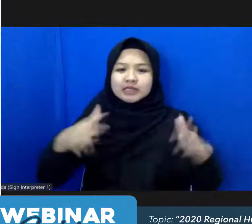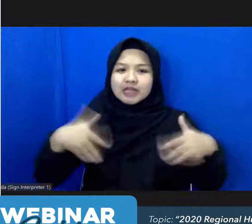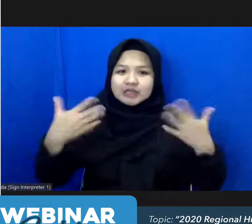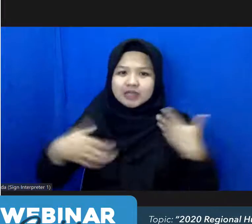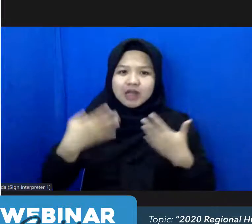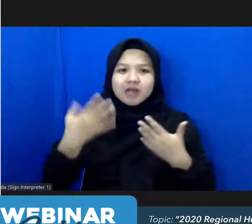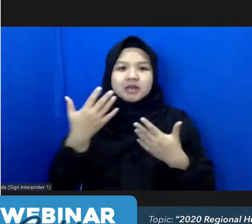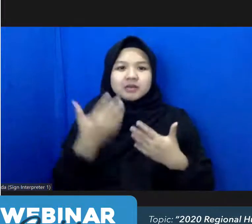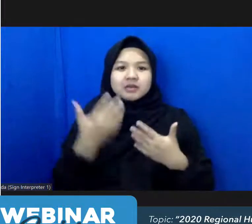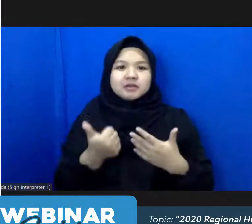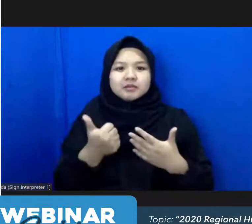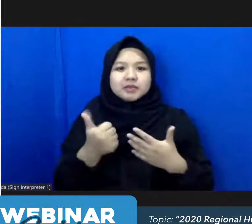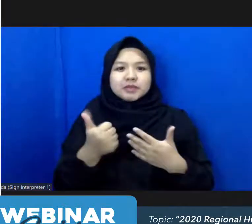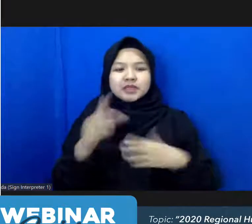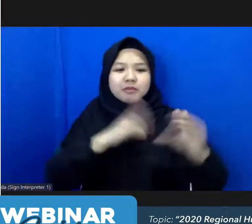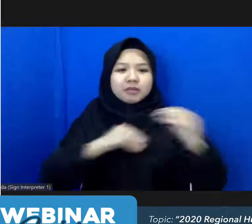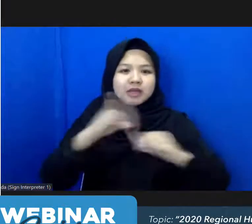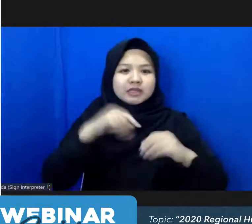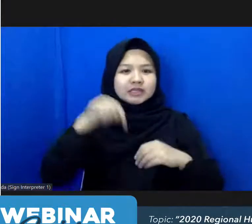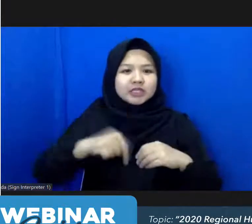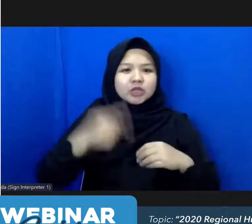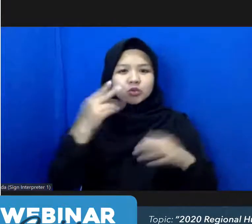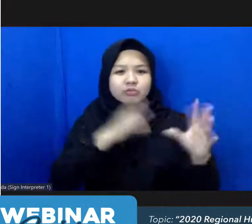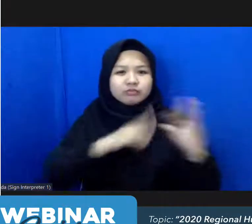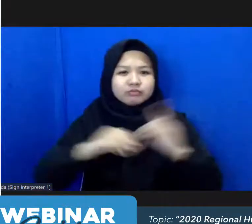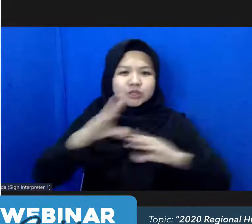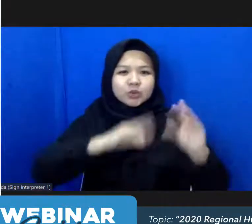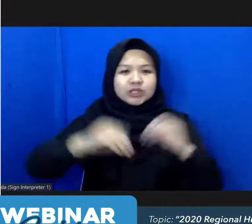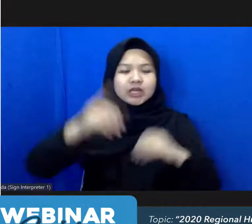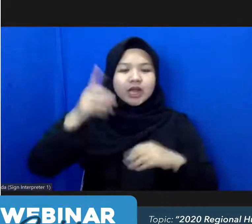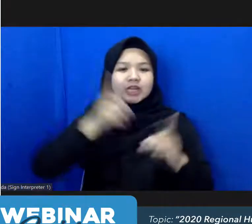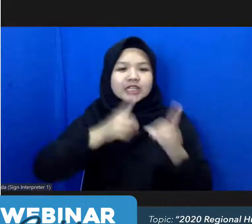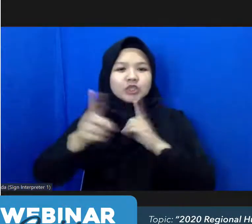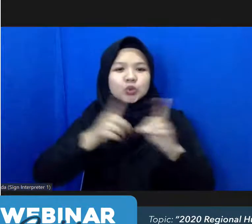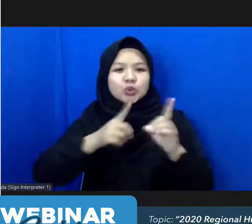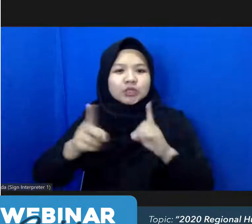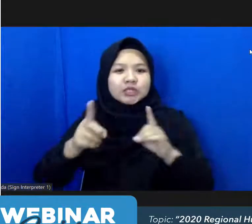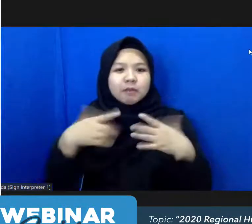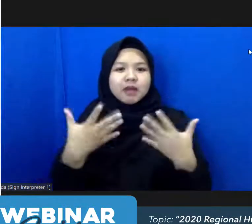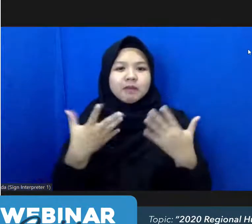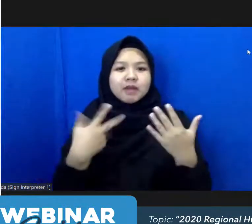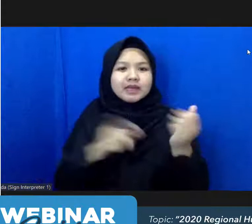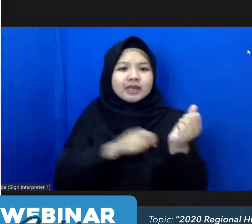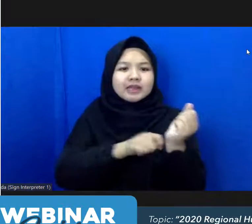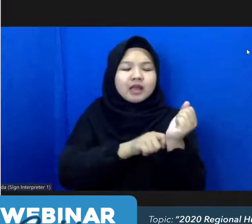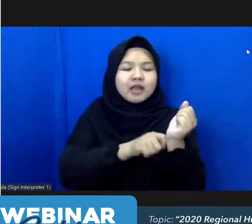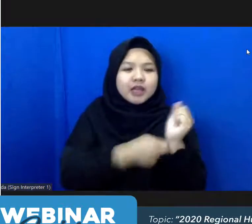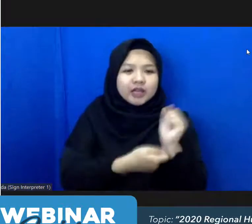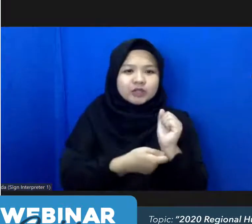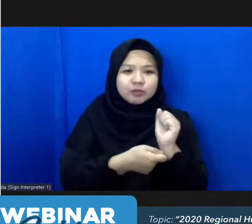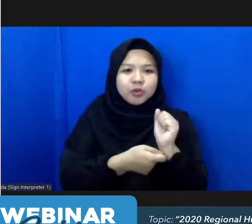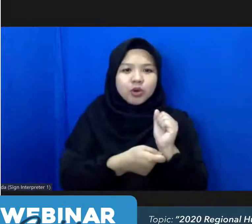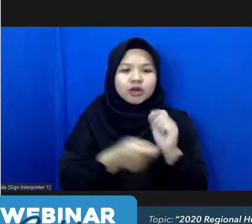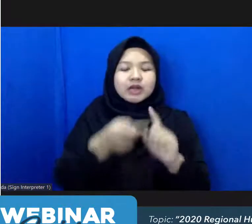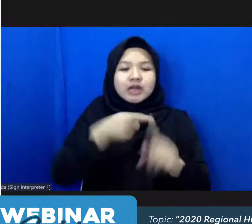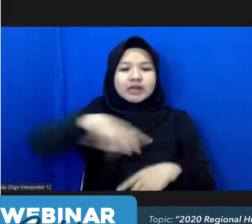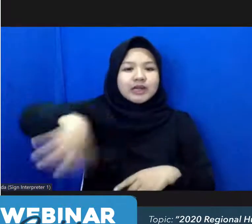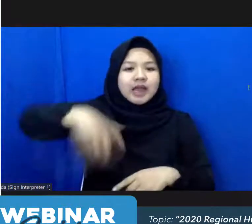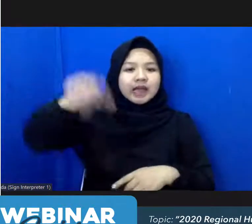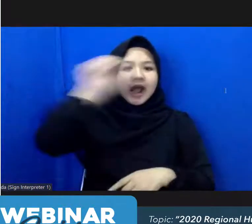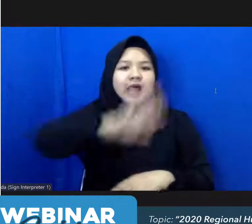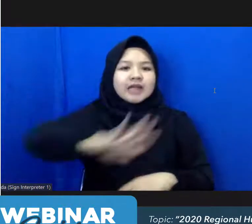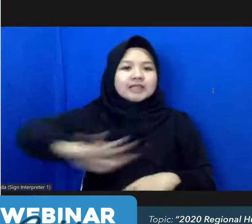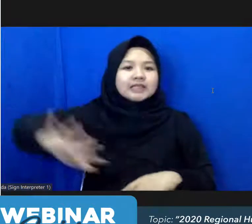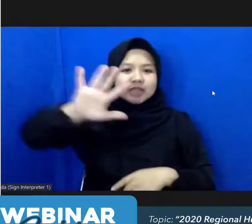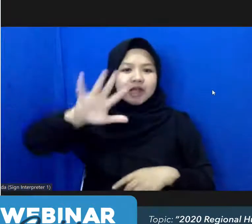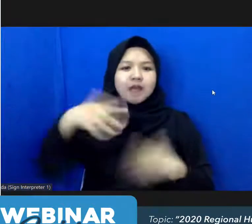comments that come out of this to feed the thinking for the sector in this region as we move forward. And, you know, we're still trying to work out what is